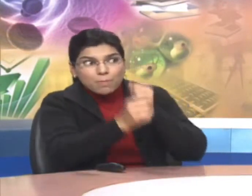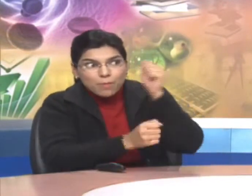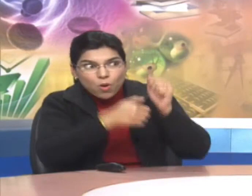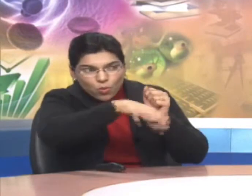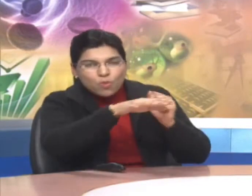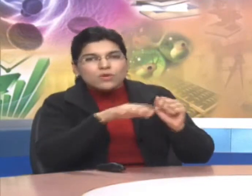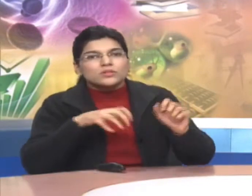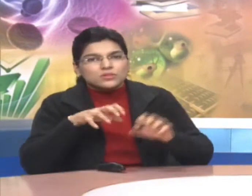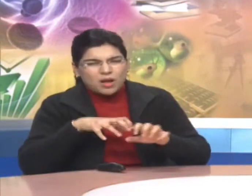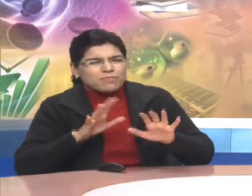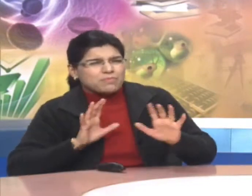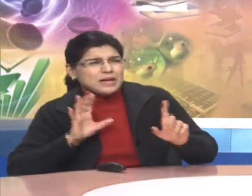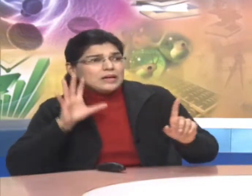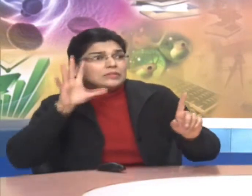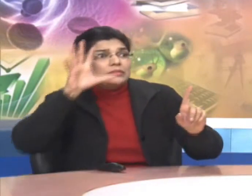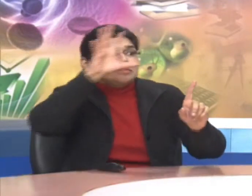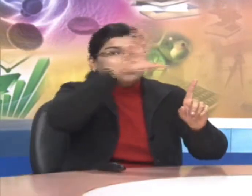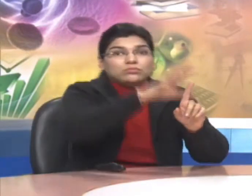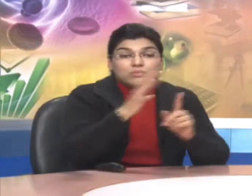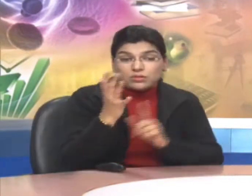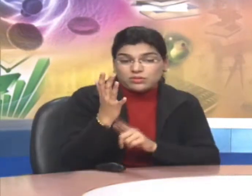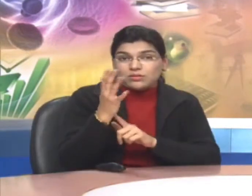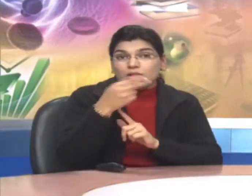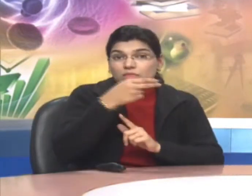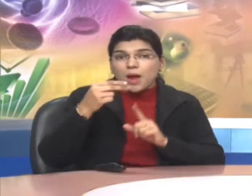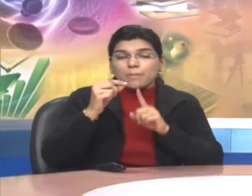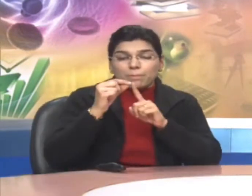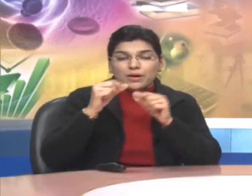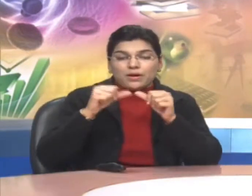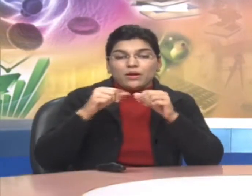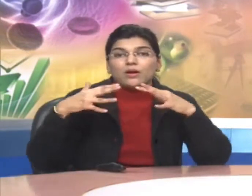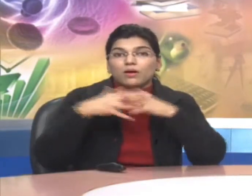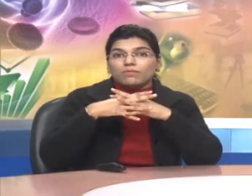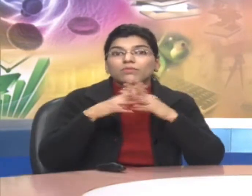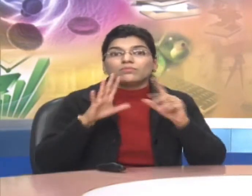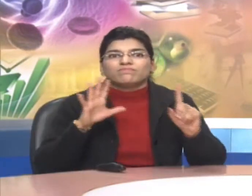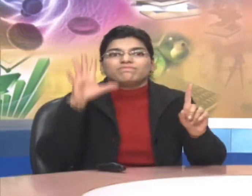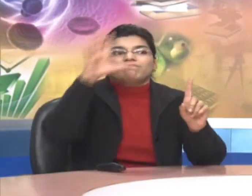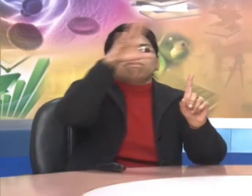with a quick run and a snarl, struck out